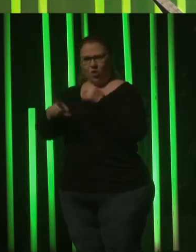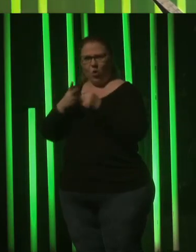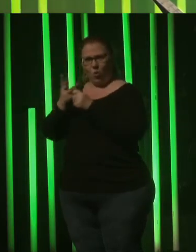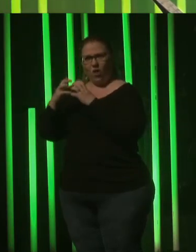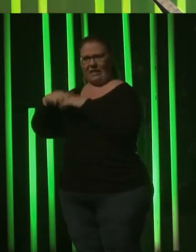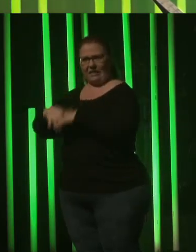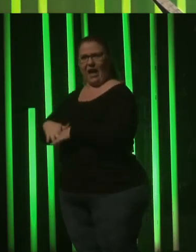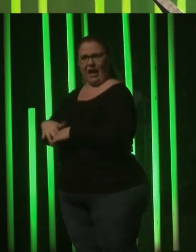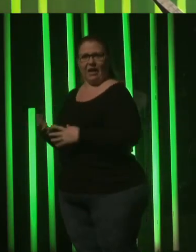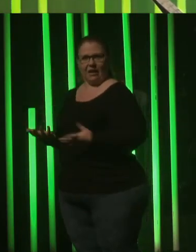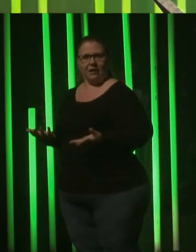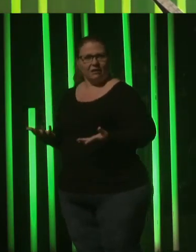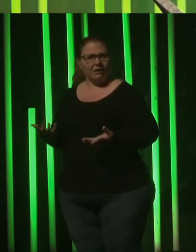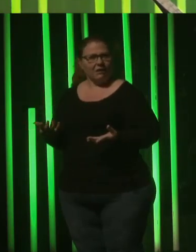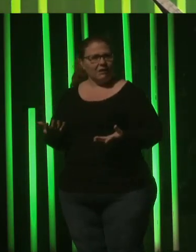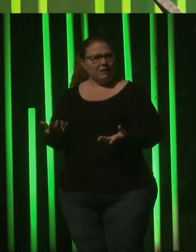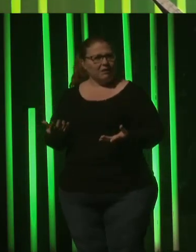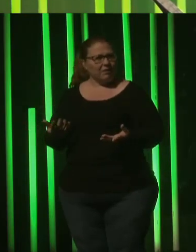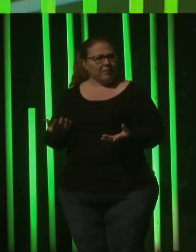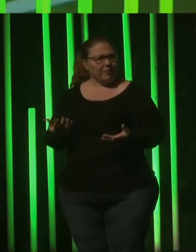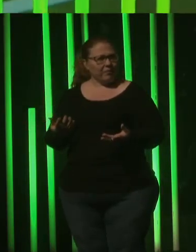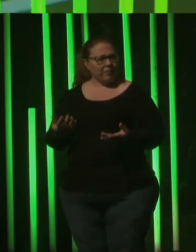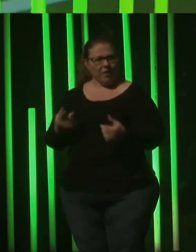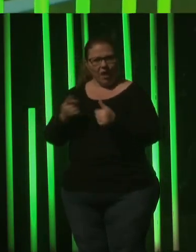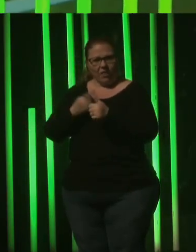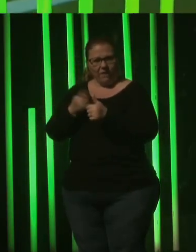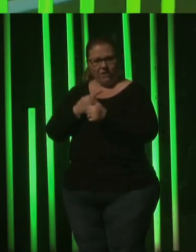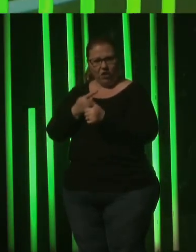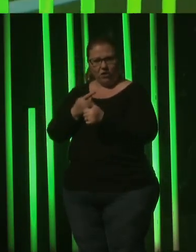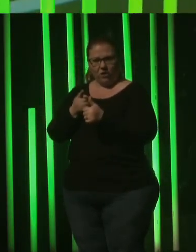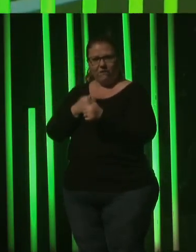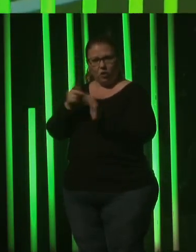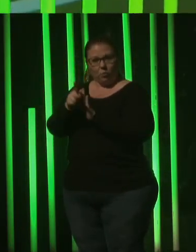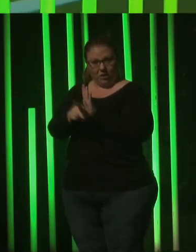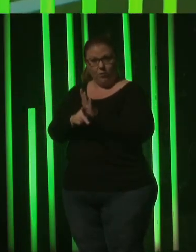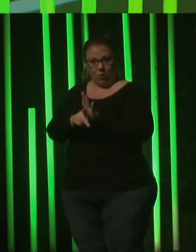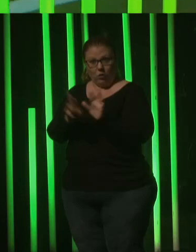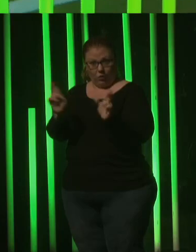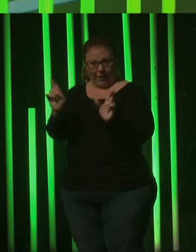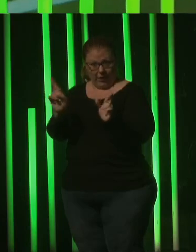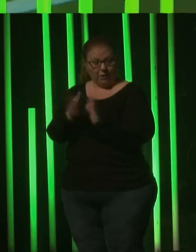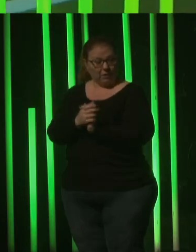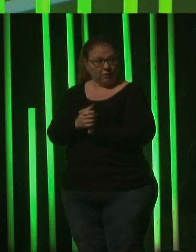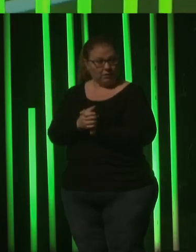So let me just dive in. So the first principle is, I said this, and you got to hear it.